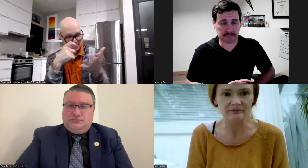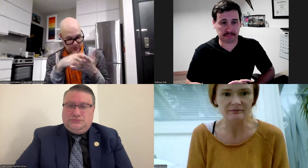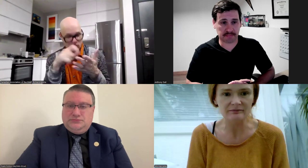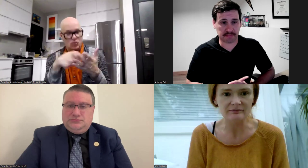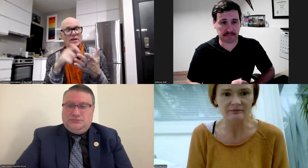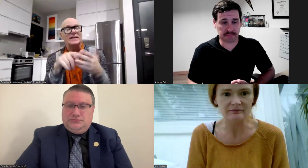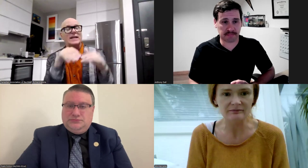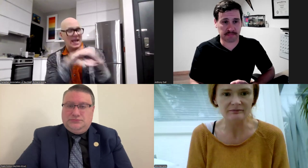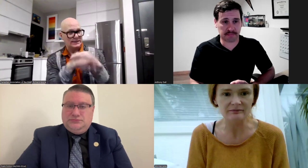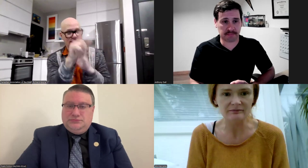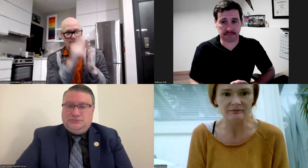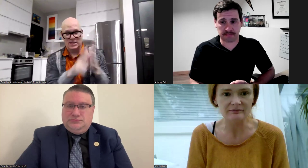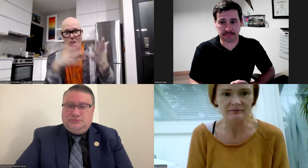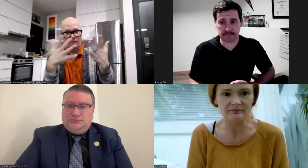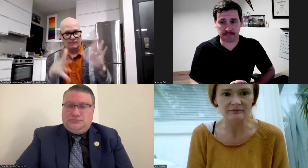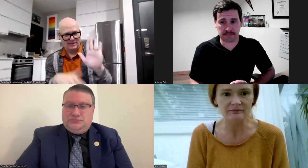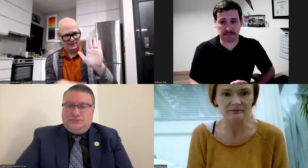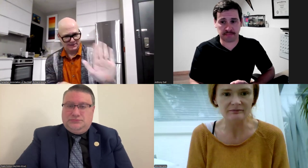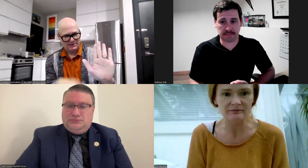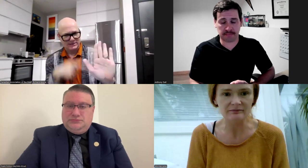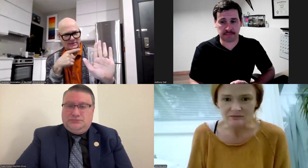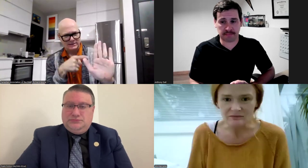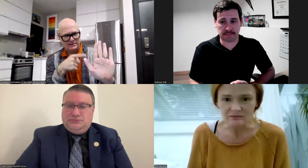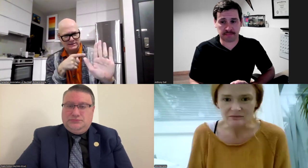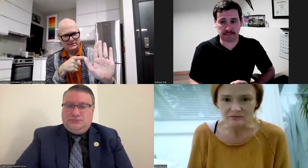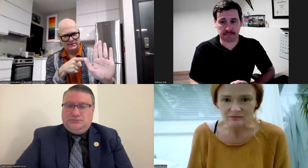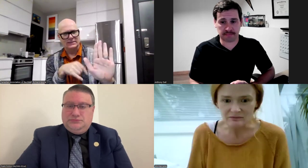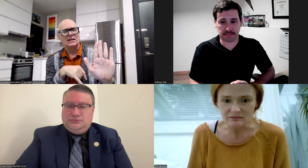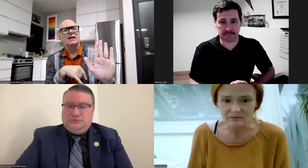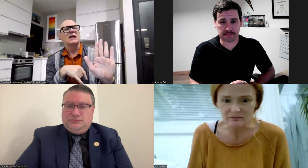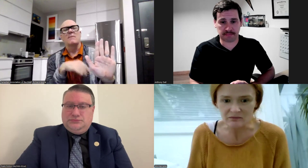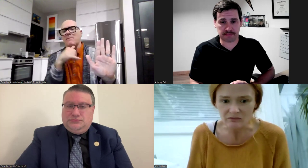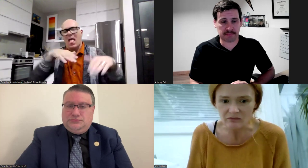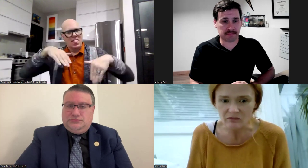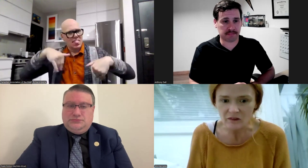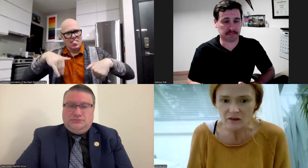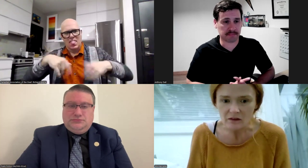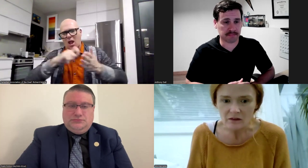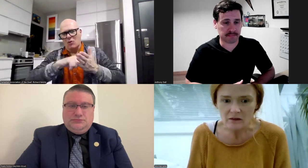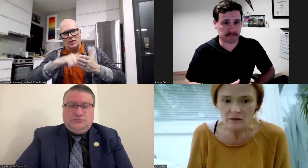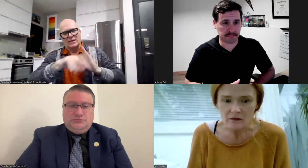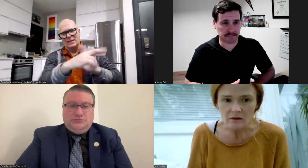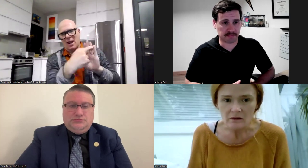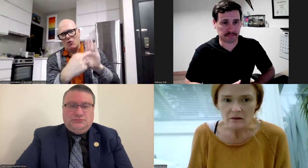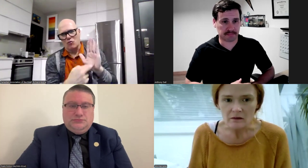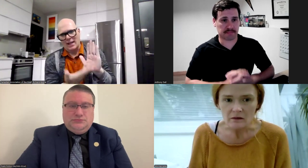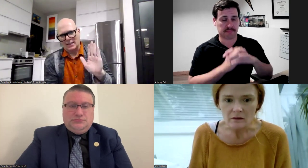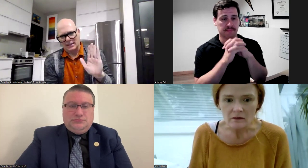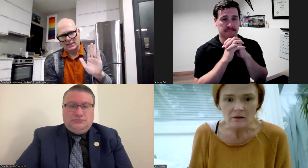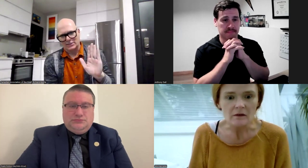that the BC government has been writing and has passed accessibility legislation, but